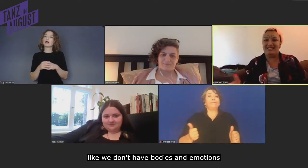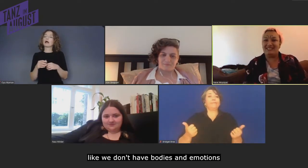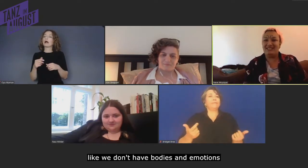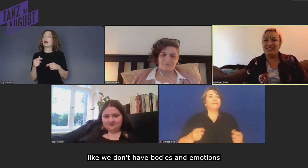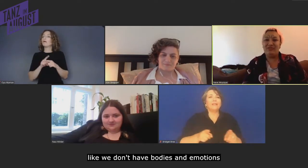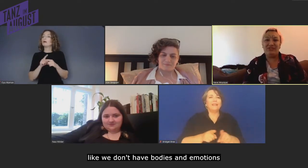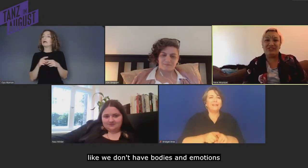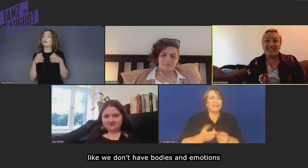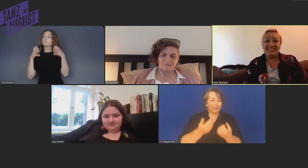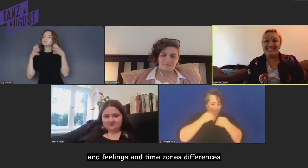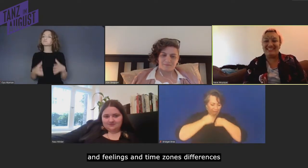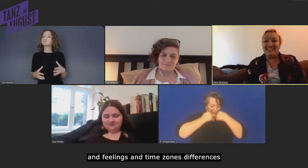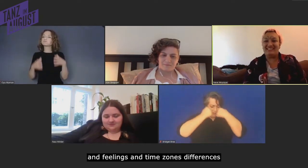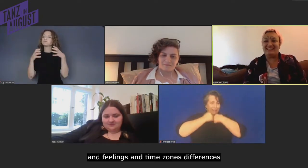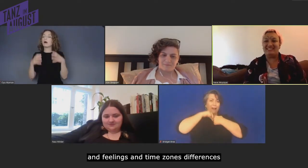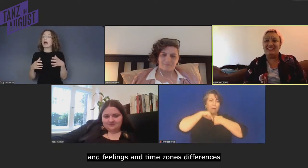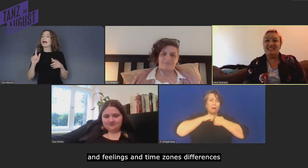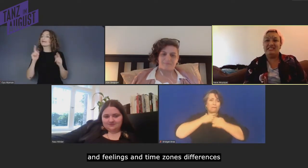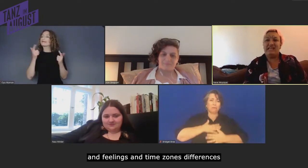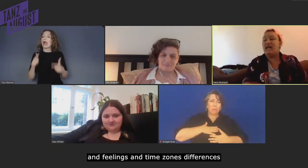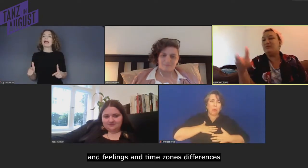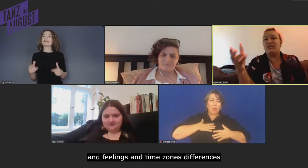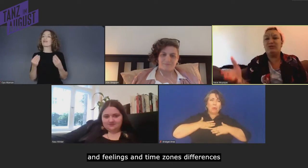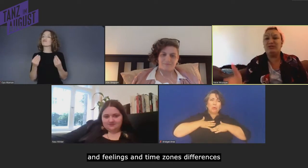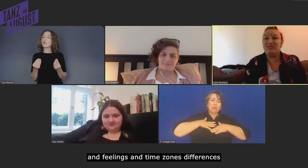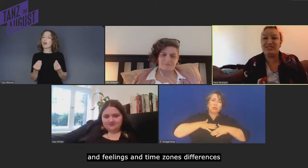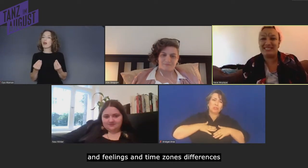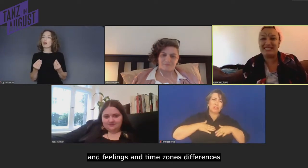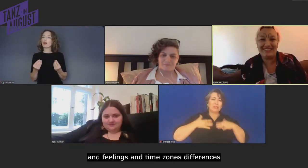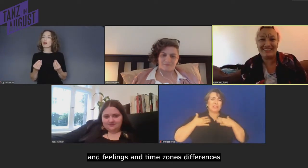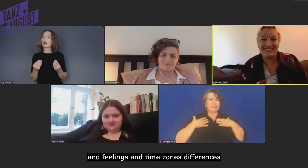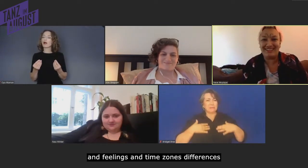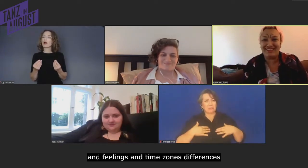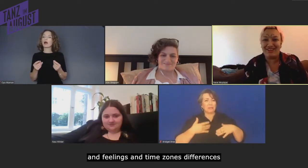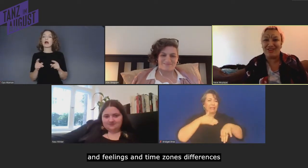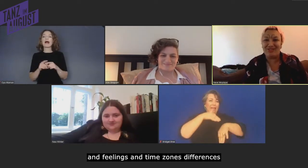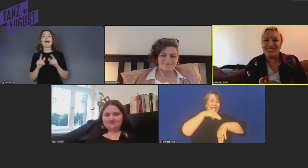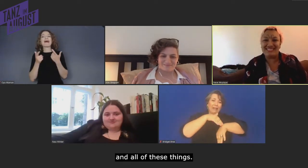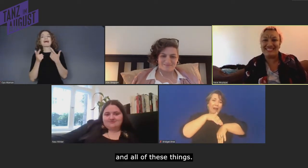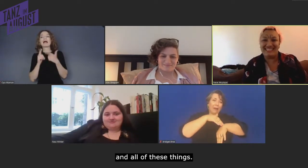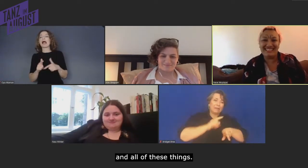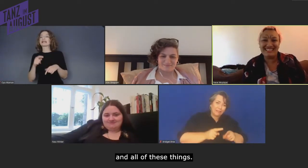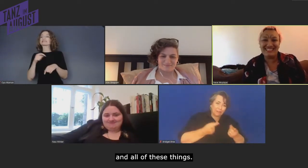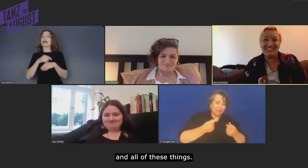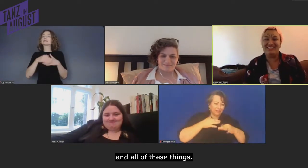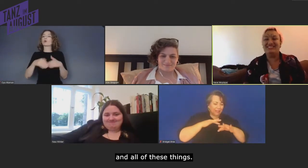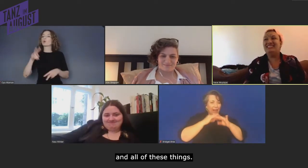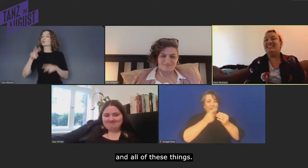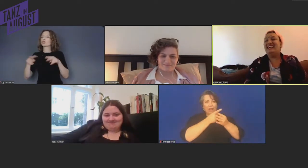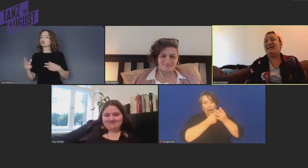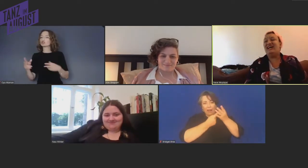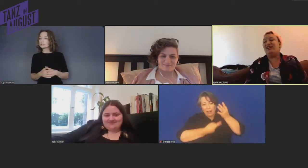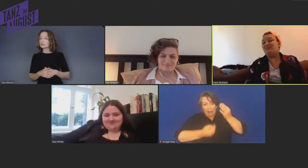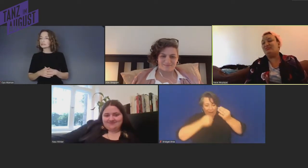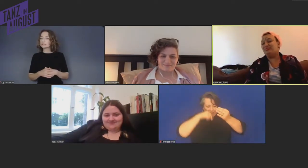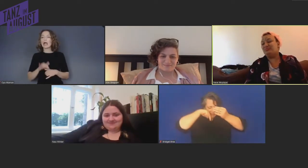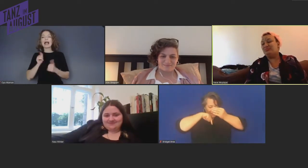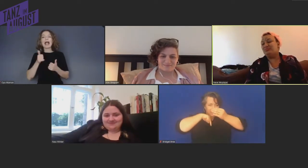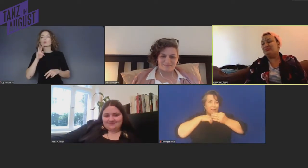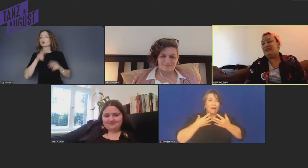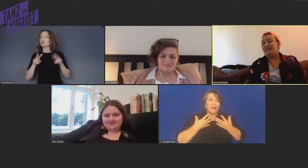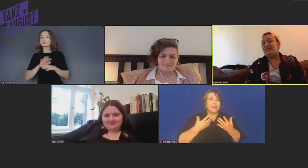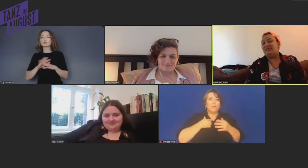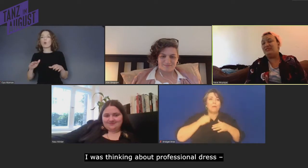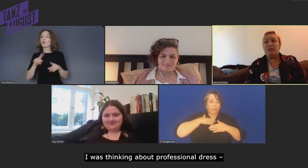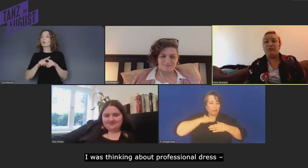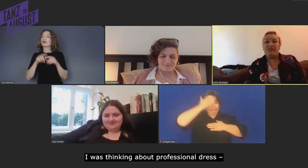and feelings and time zone differences and all of these things, you know. I